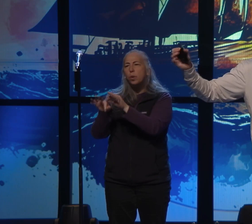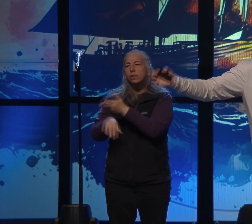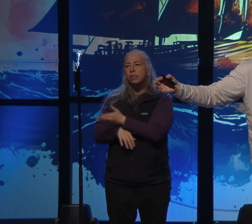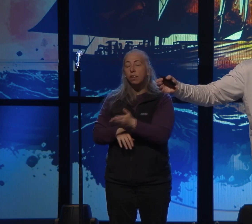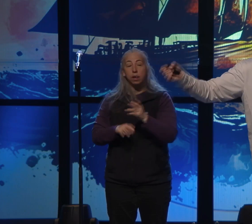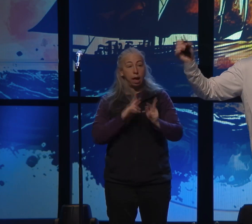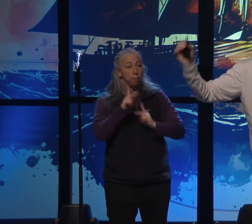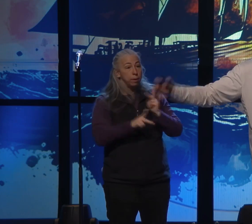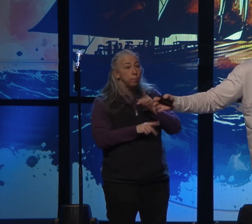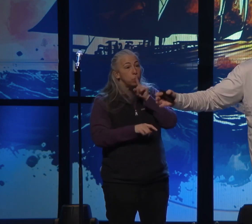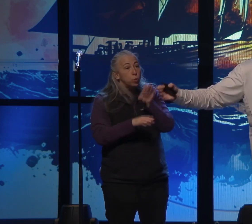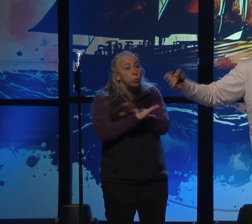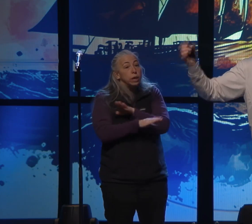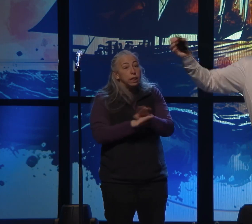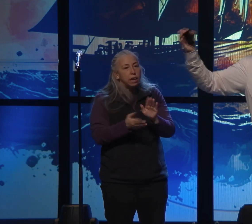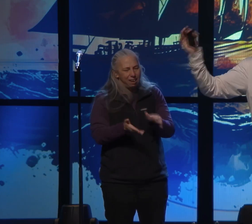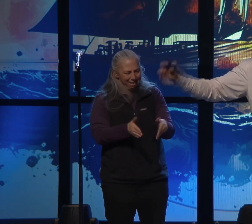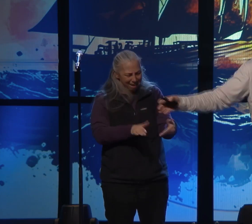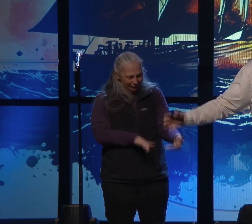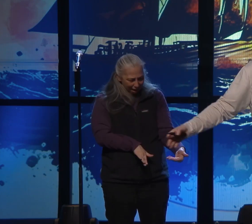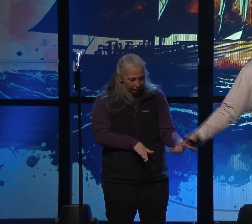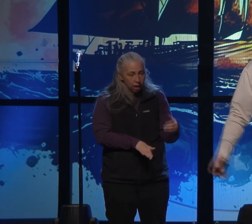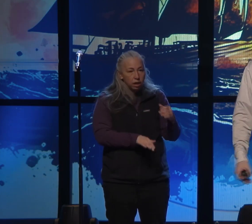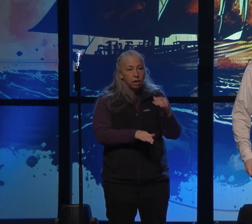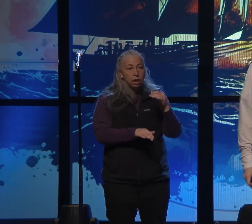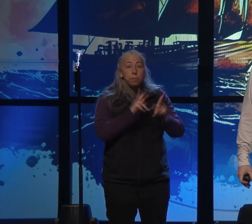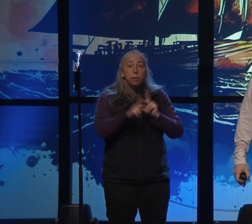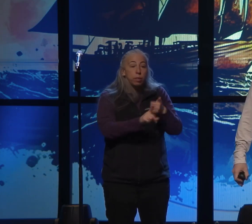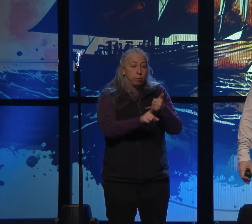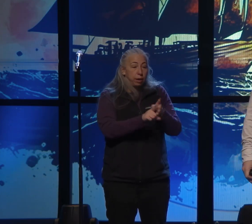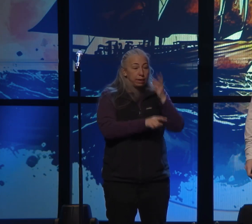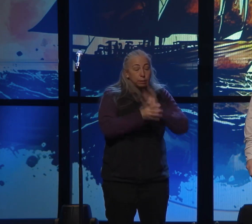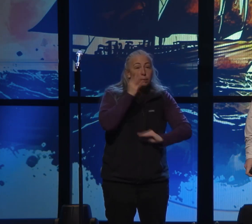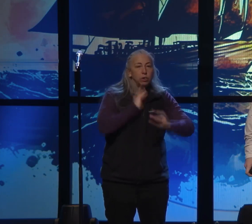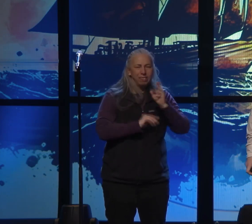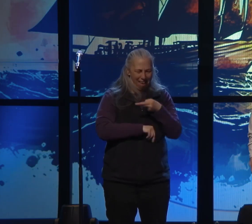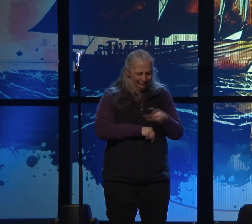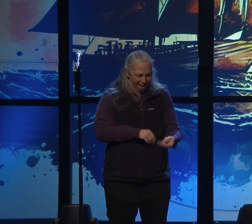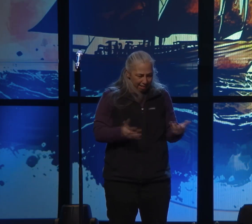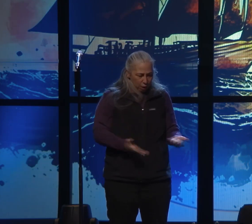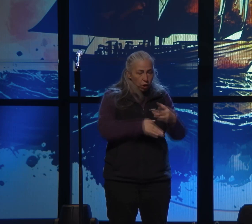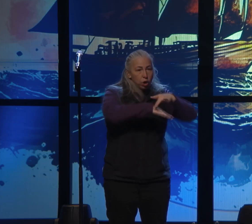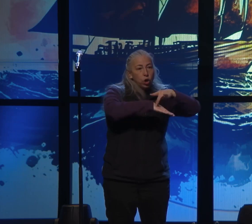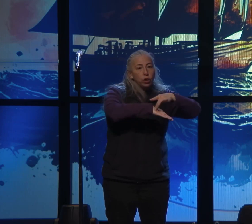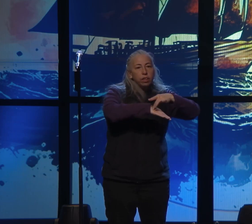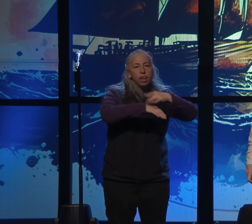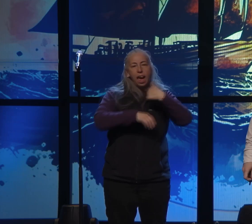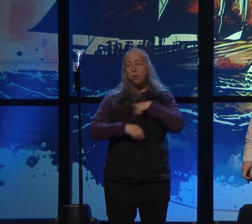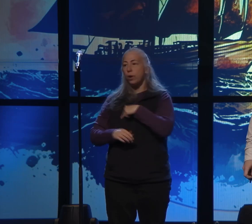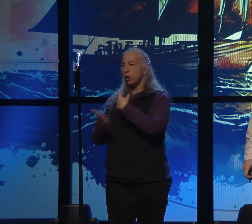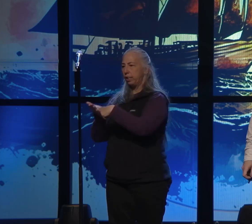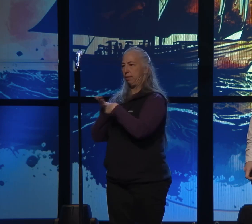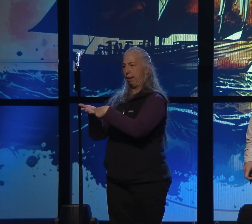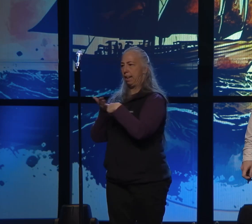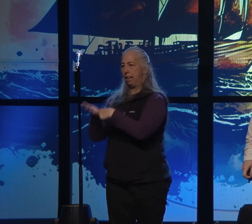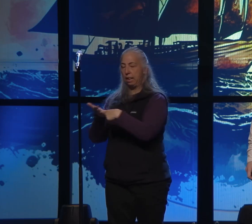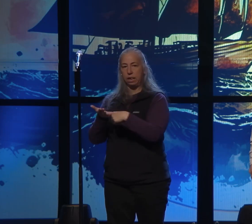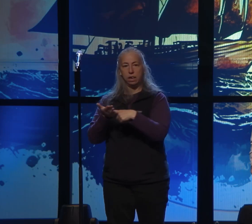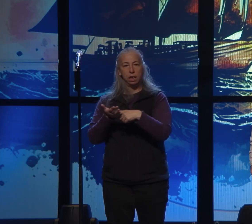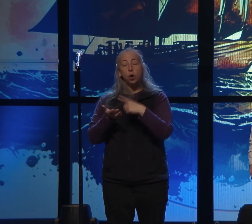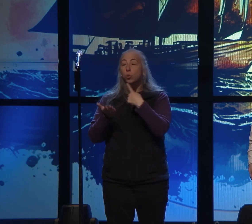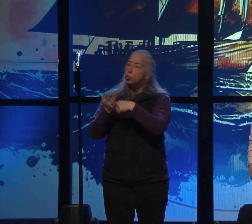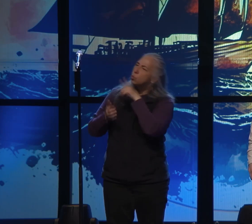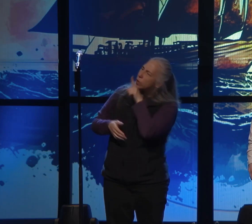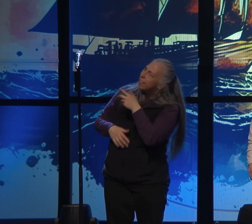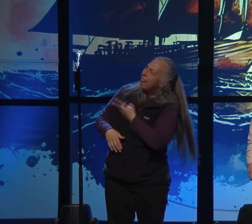dying, literally dying, experiencing hell on earth, and we're debating about, is there really a real hell? And people are like, yes, I'm living in it.